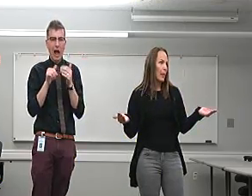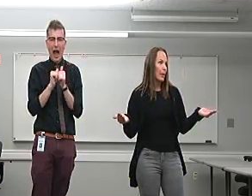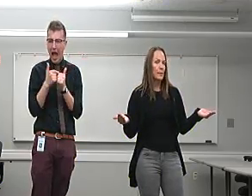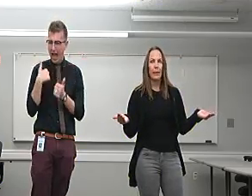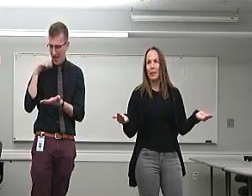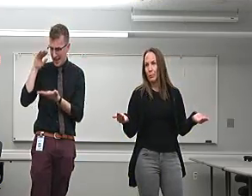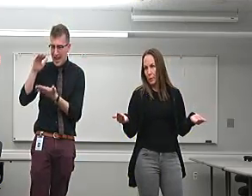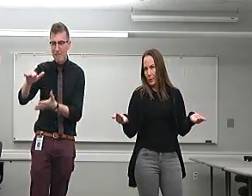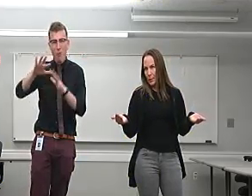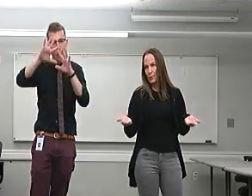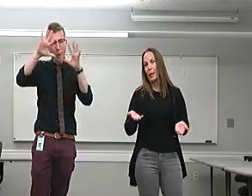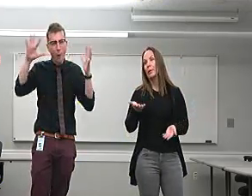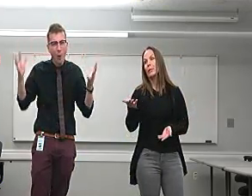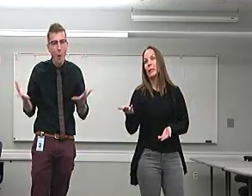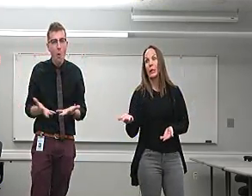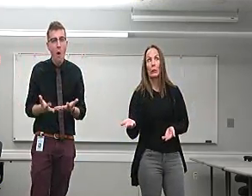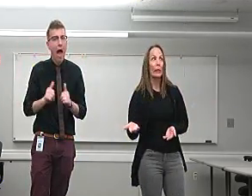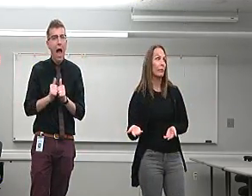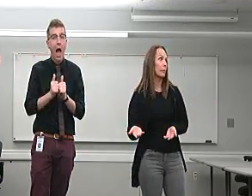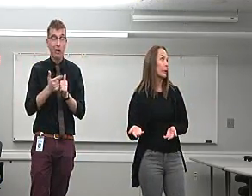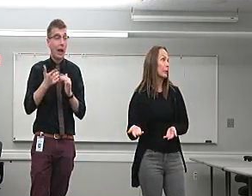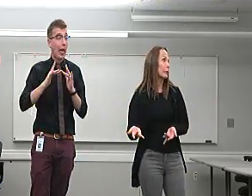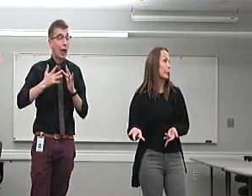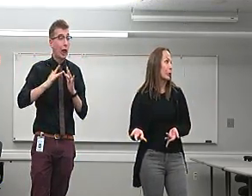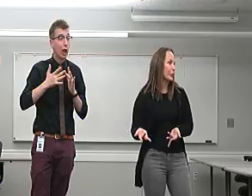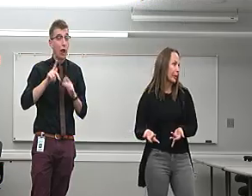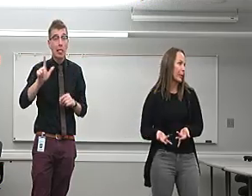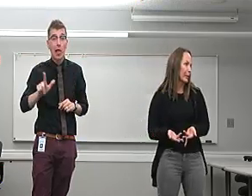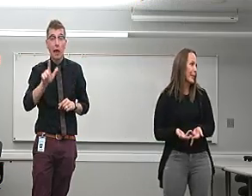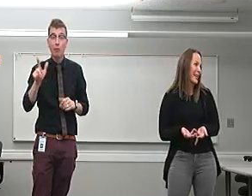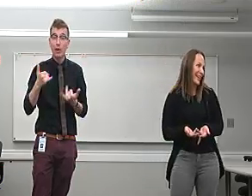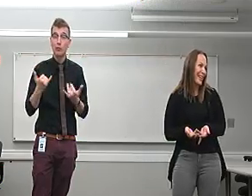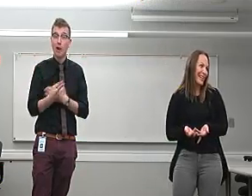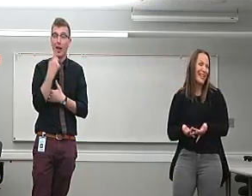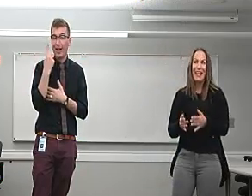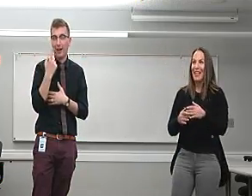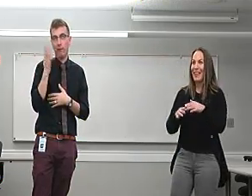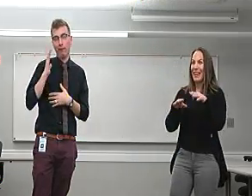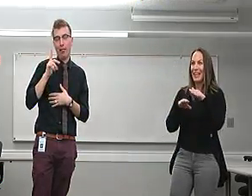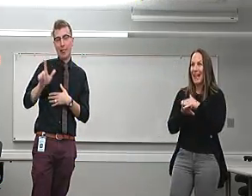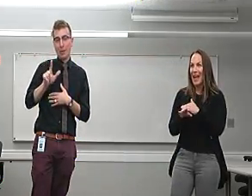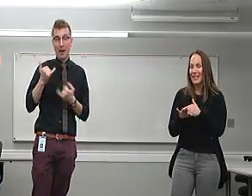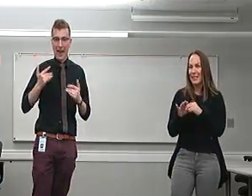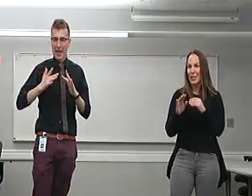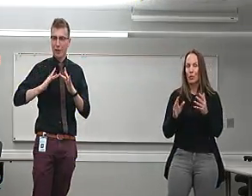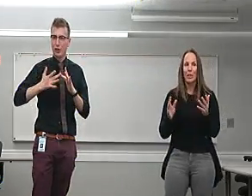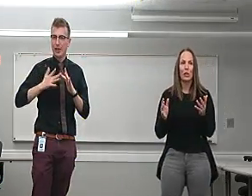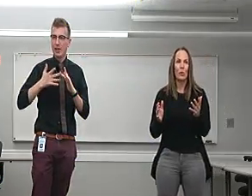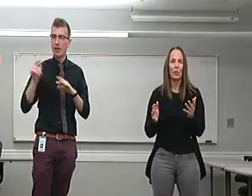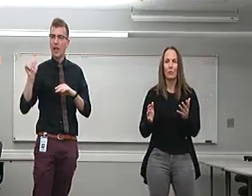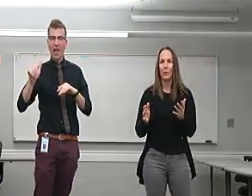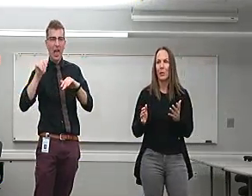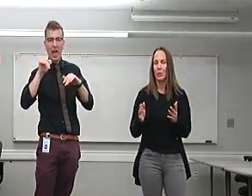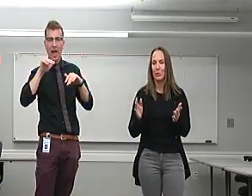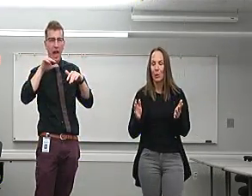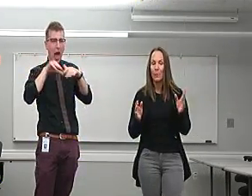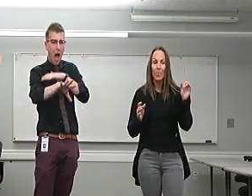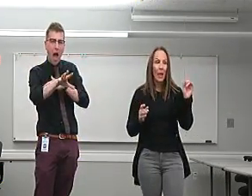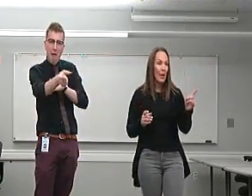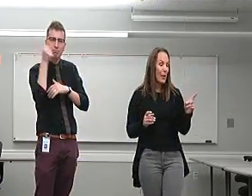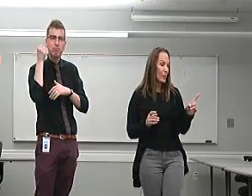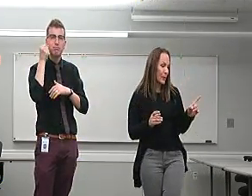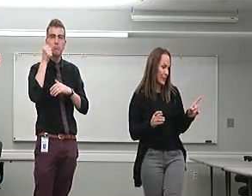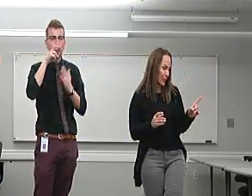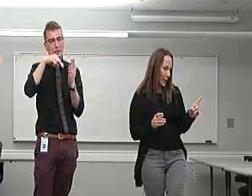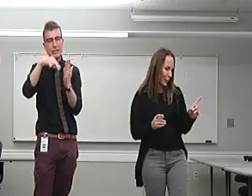libraries. I don't know, it's the internet, for better or for worse, right? But they can access and read so much information. So another piece that I